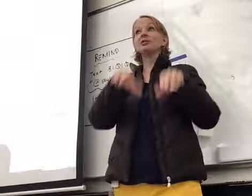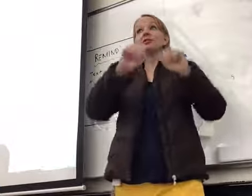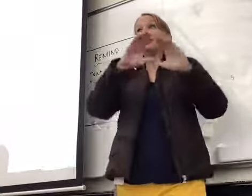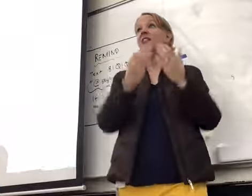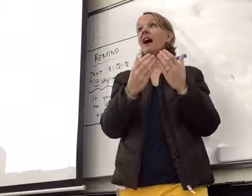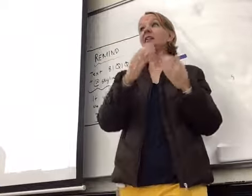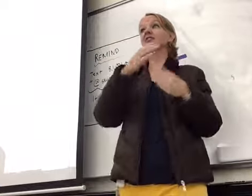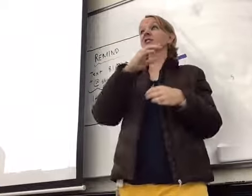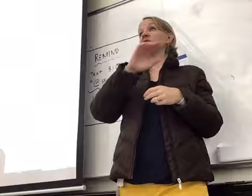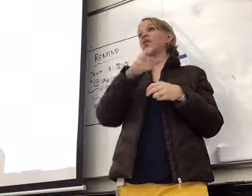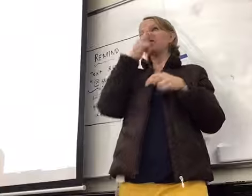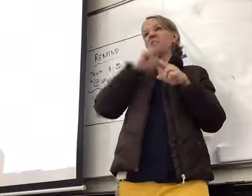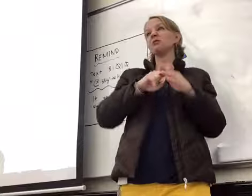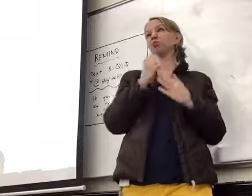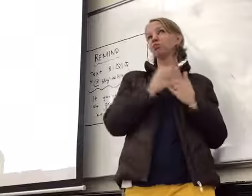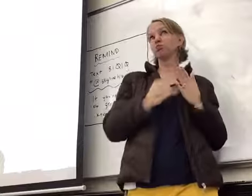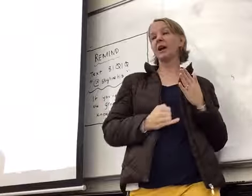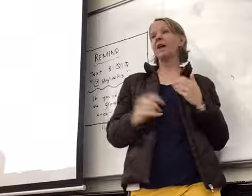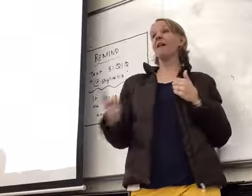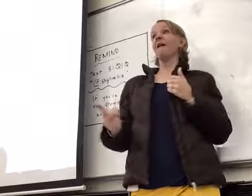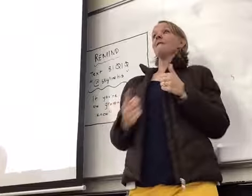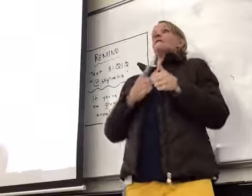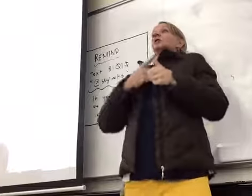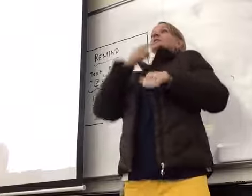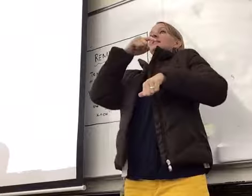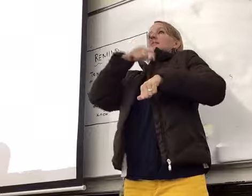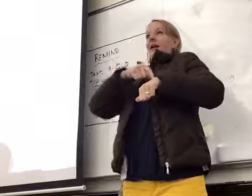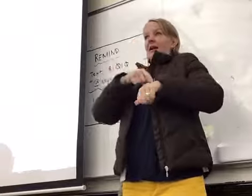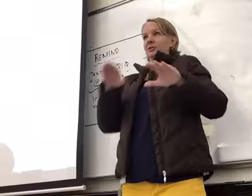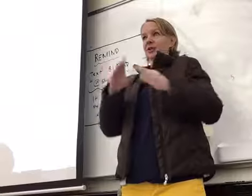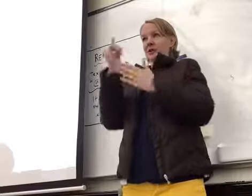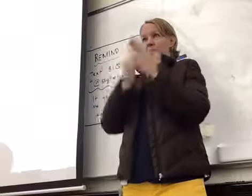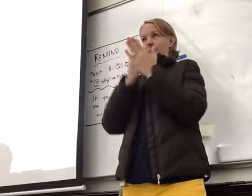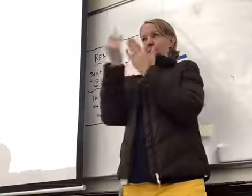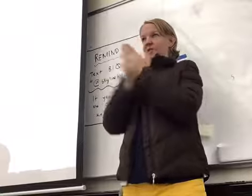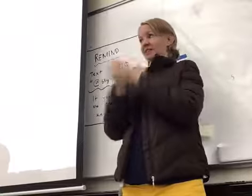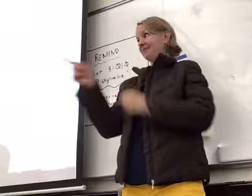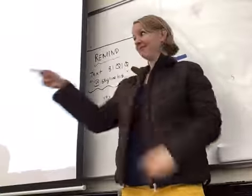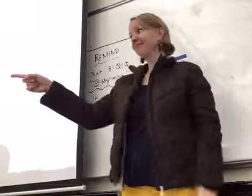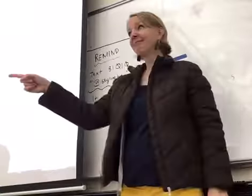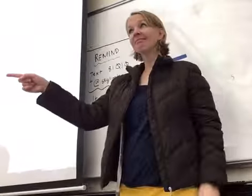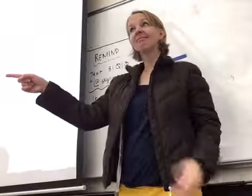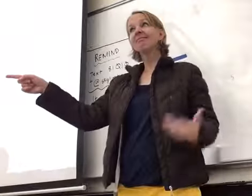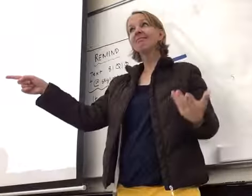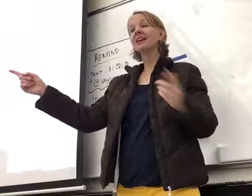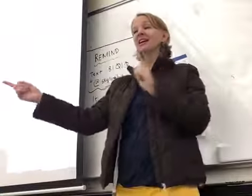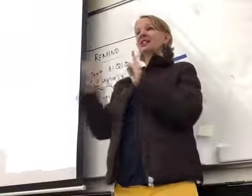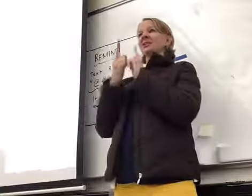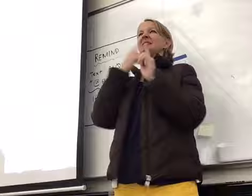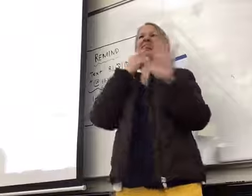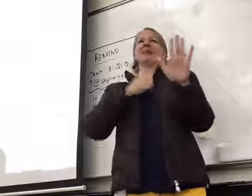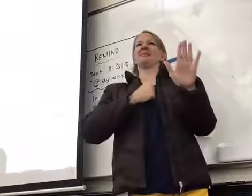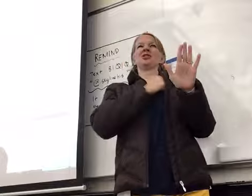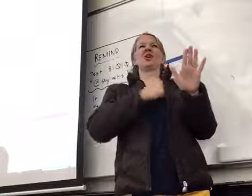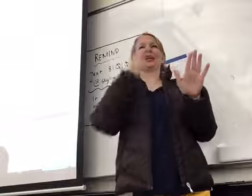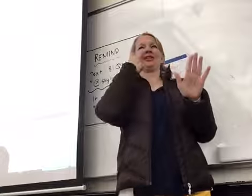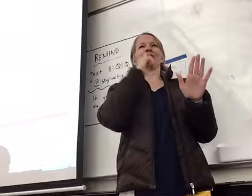And when she did this, this was the first time she had ever done an art project before. And she came in to me, and she's like, I'm sorry it looks so bad. I don't have any training.